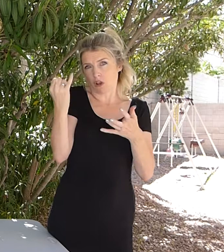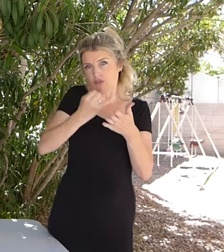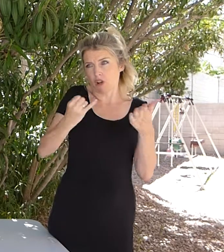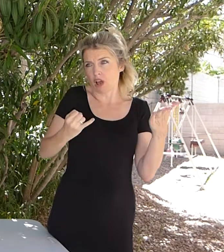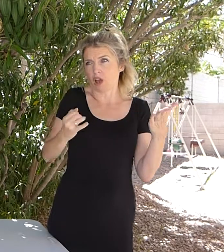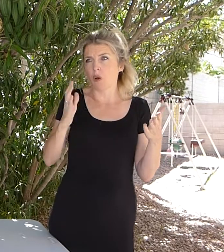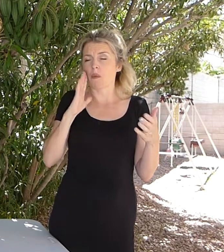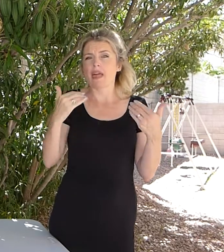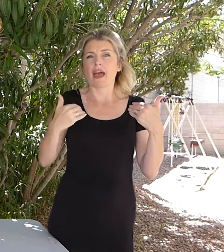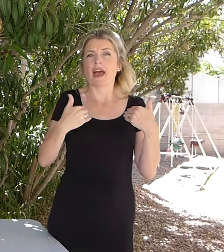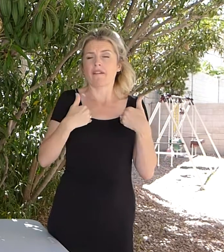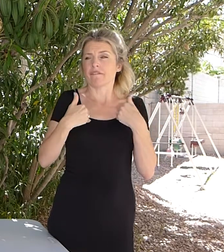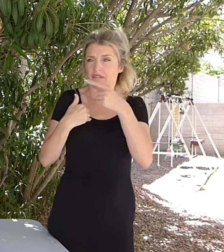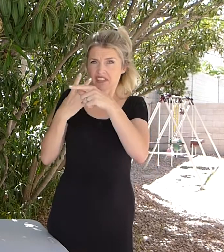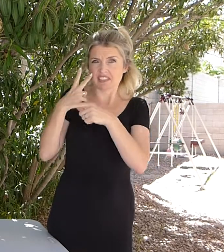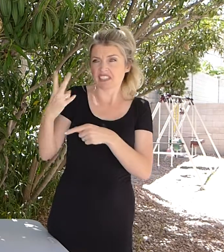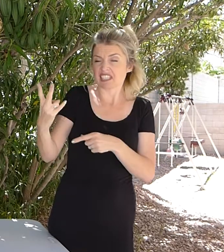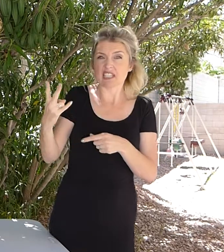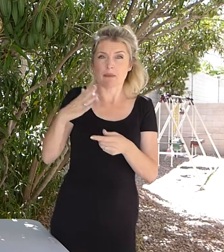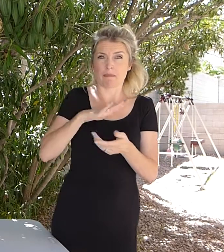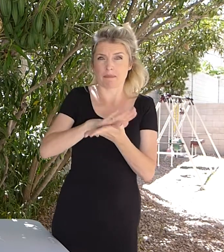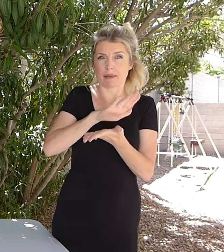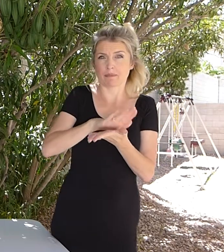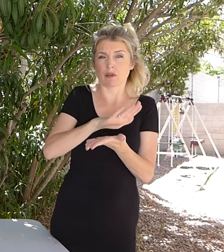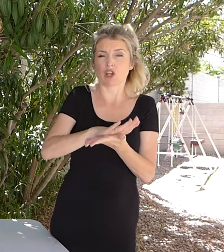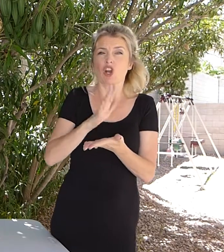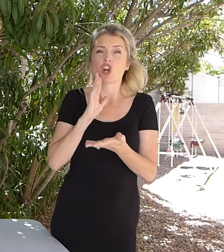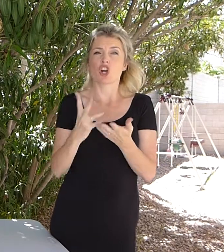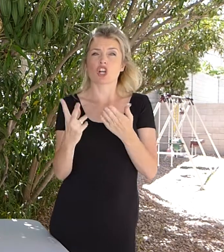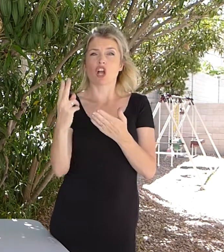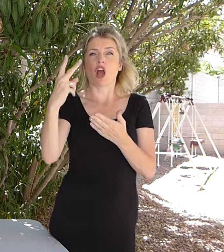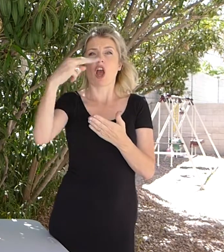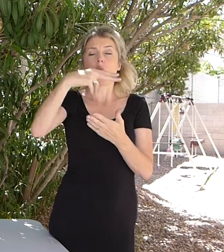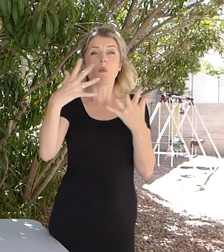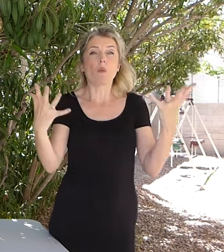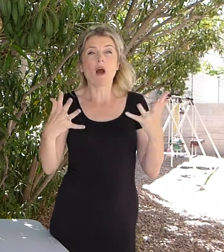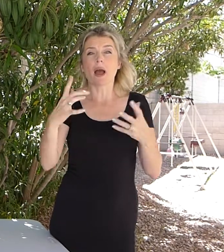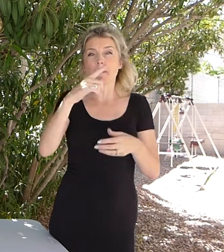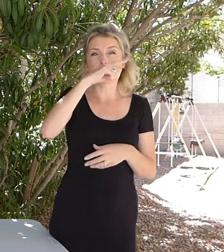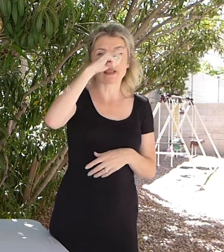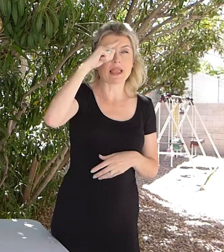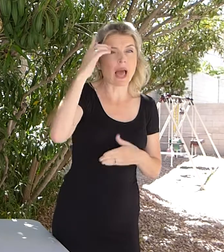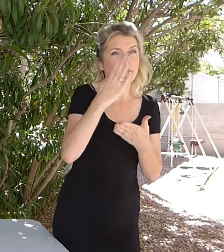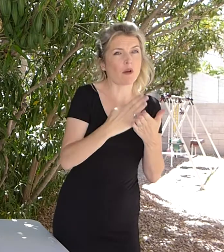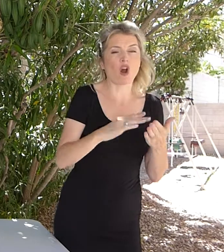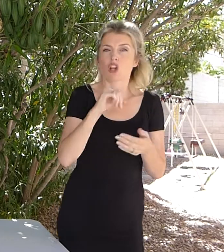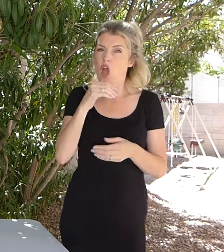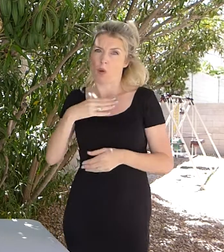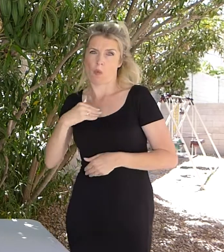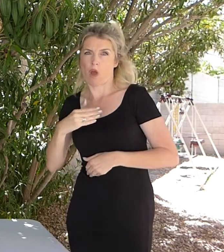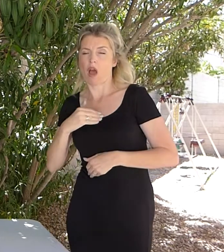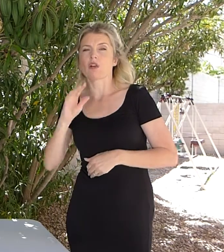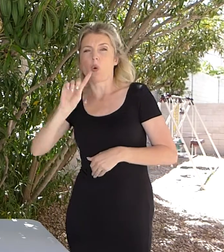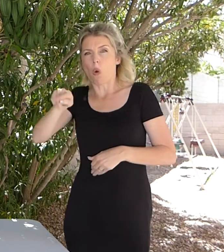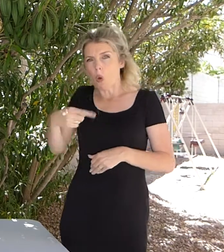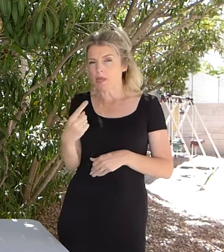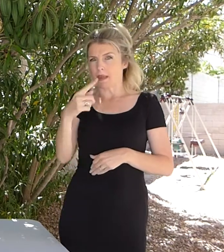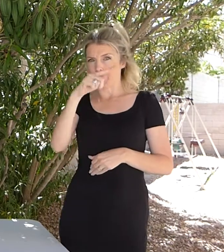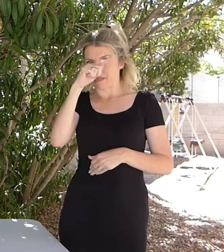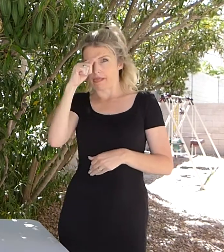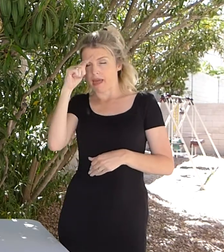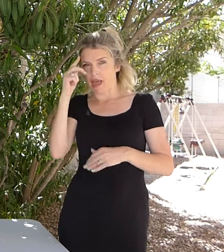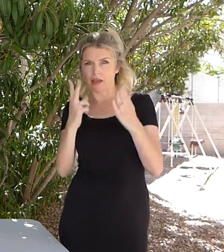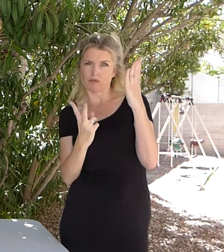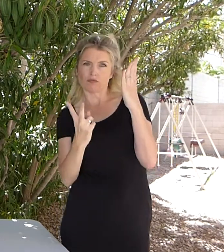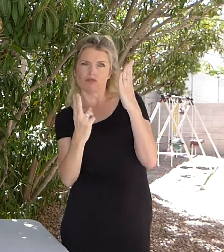and we're going to cut out one section at a time. We're going to do the black first. Okay, so make sure you only cut out the black first. So